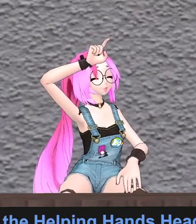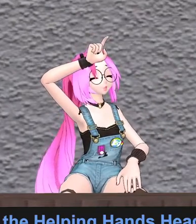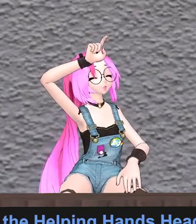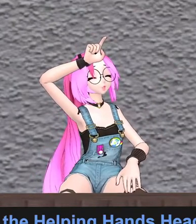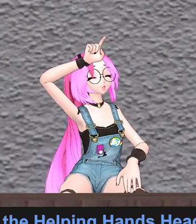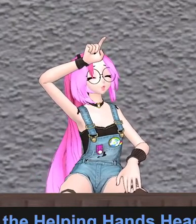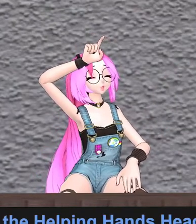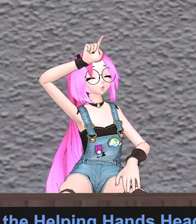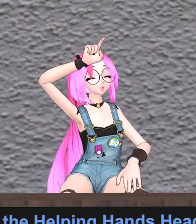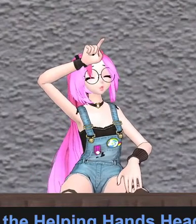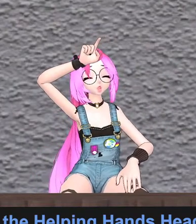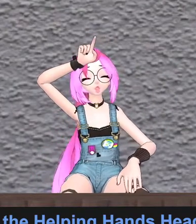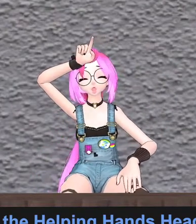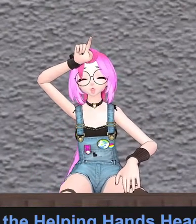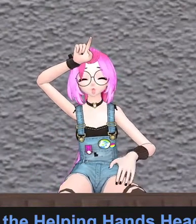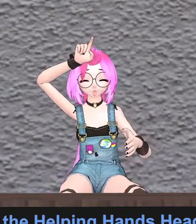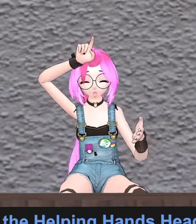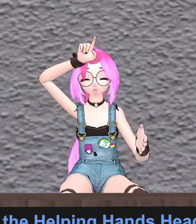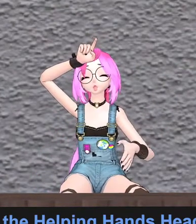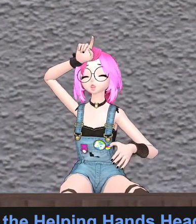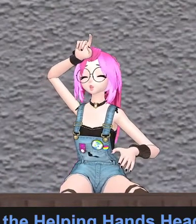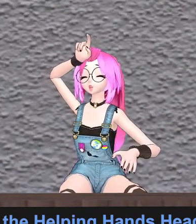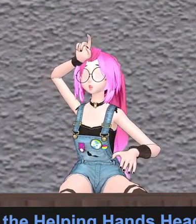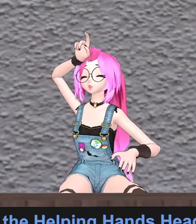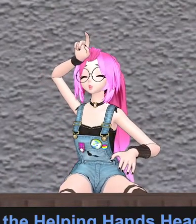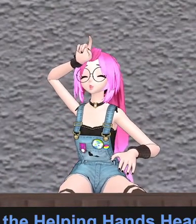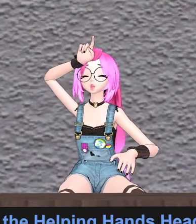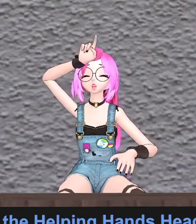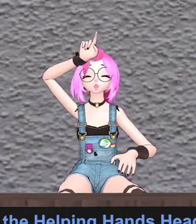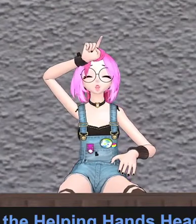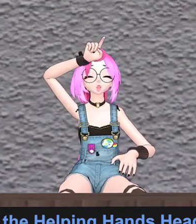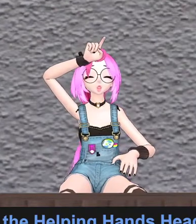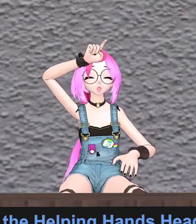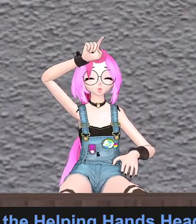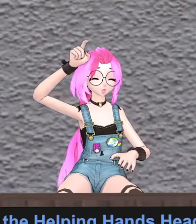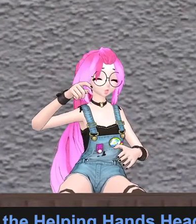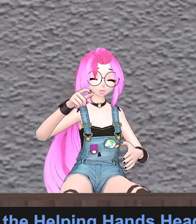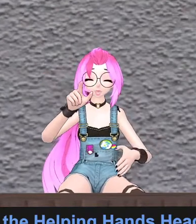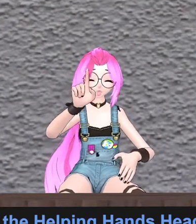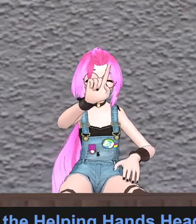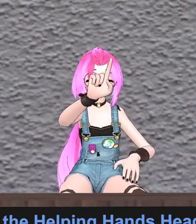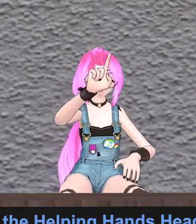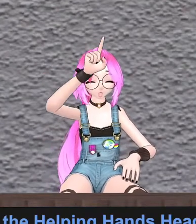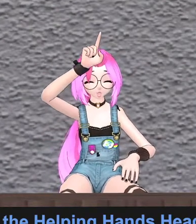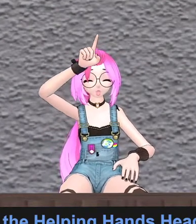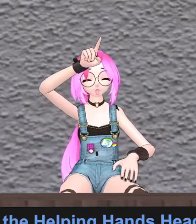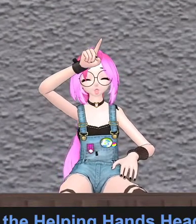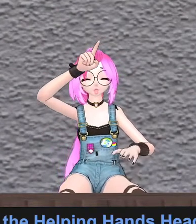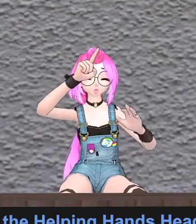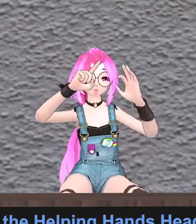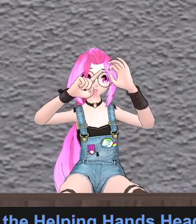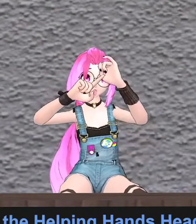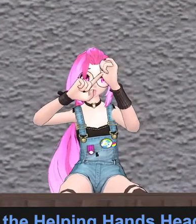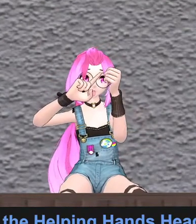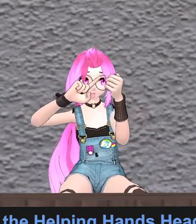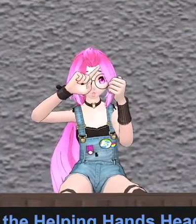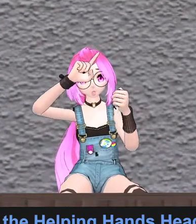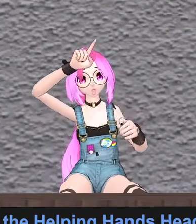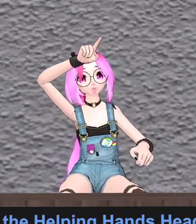Egypt or Egyptian. Yep. Egypt. So if you don't have index, you just use a pointer finger and you bend